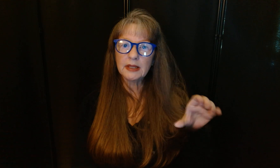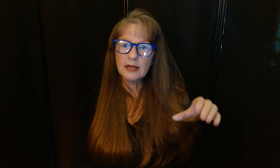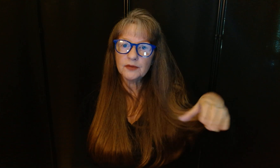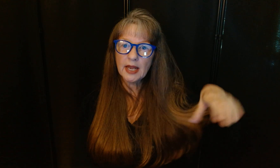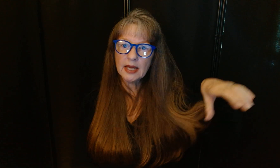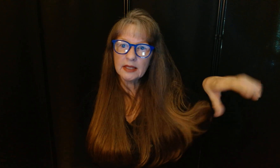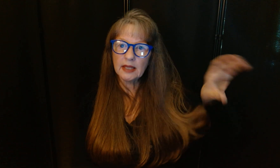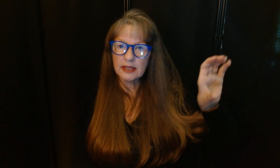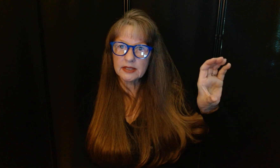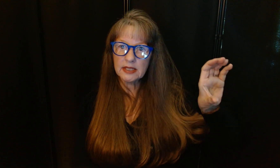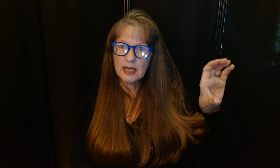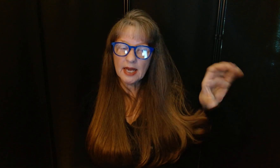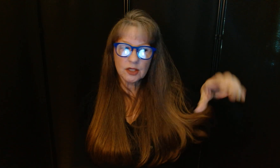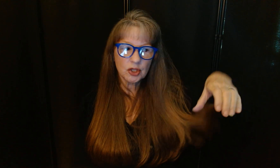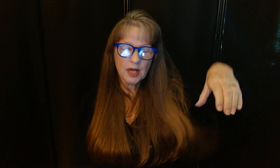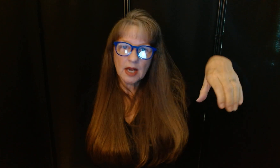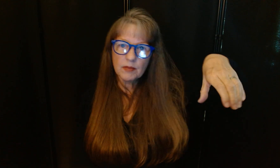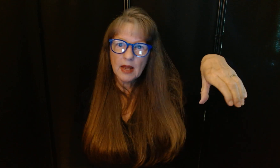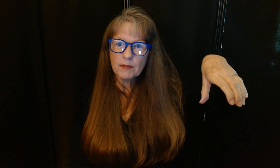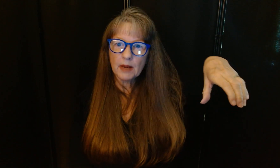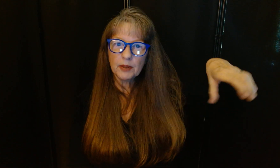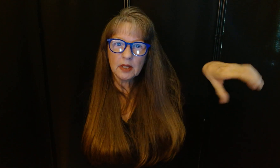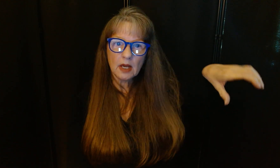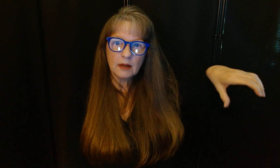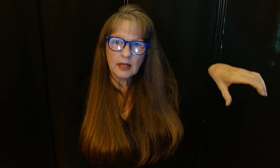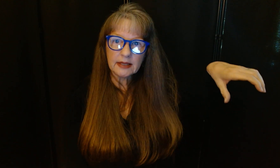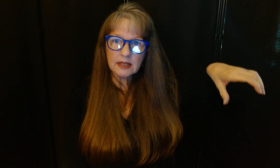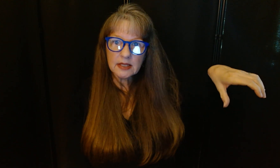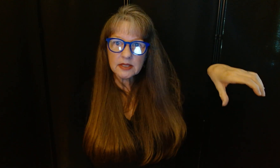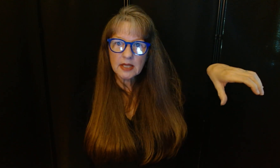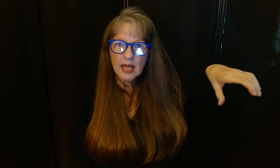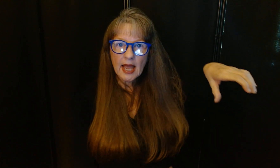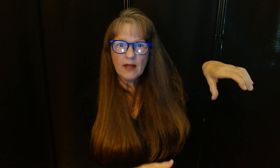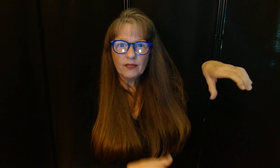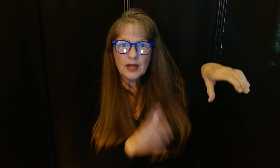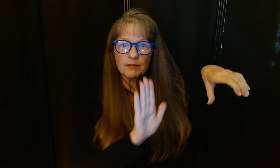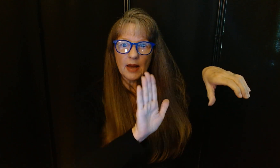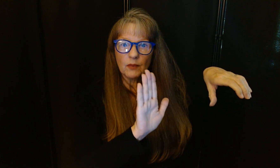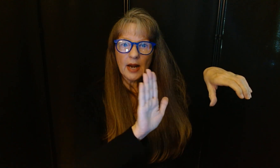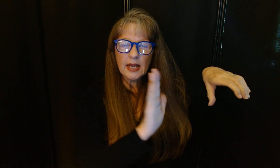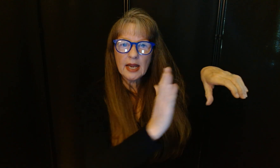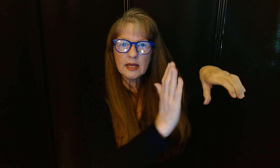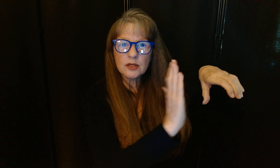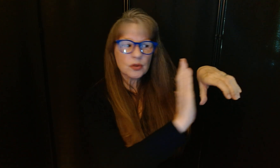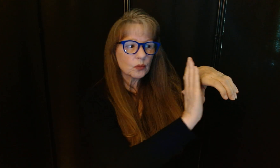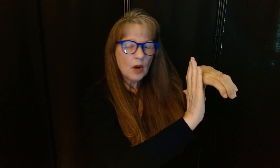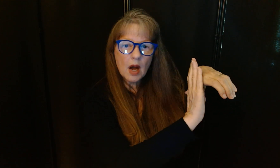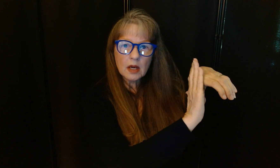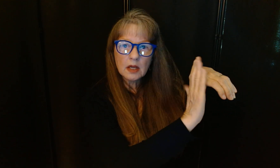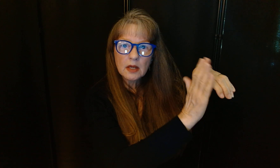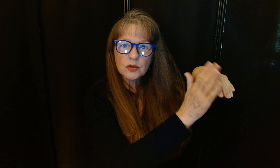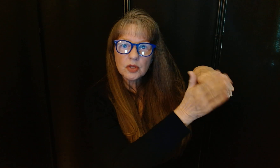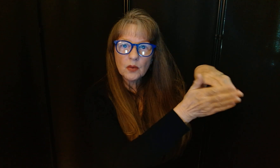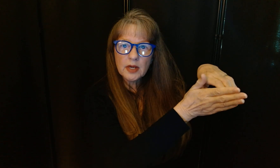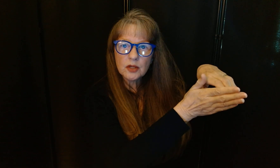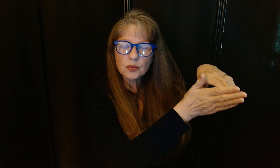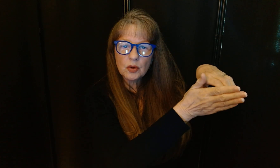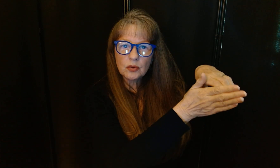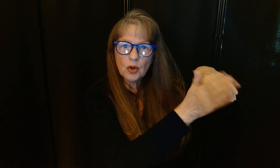left hand like a C hand shape, but I put it like this, and then my right hand is the rock, so it is rolled